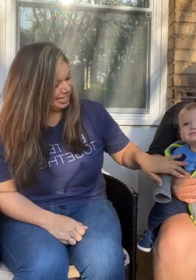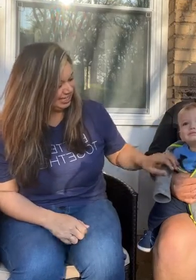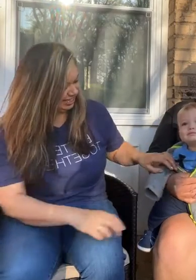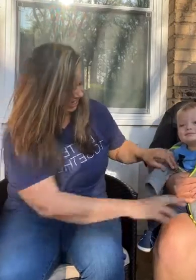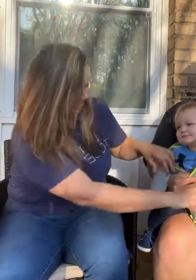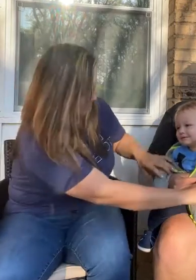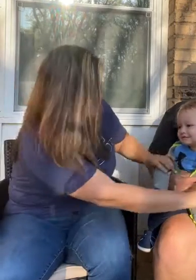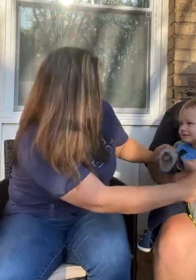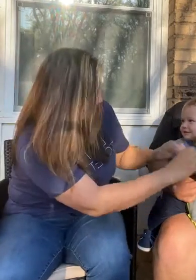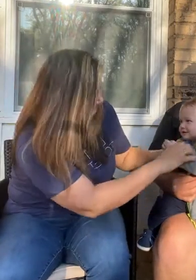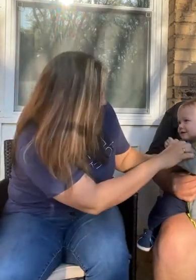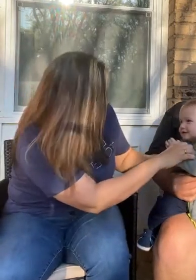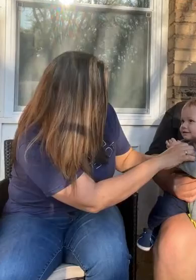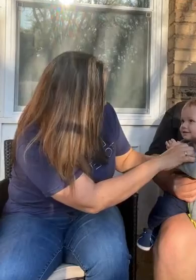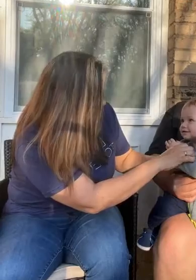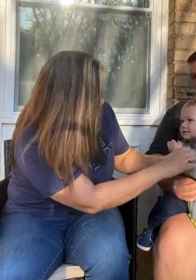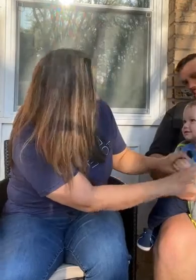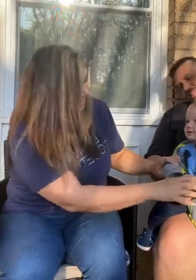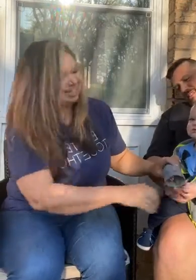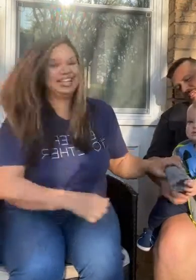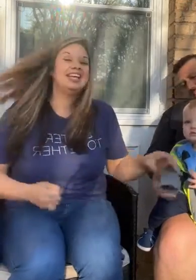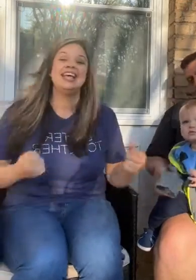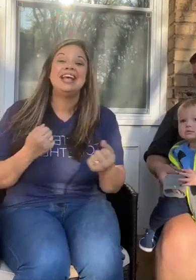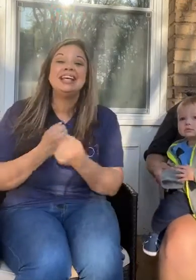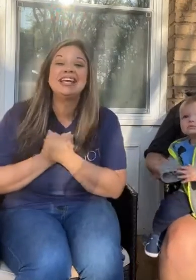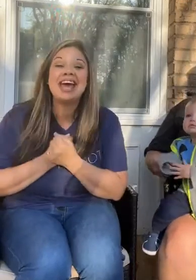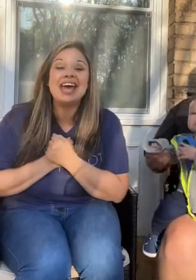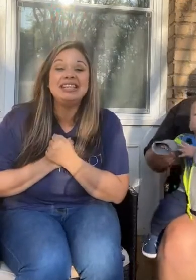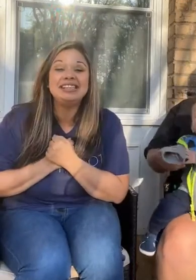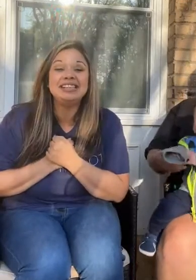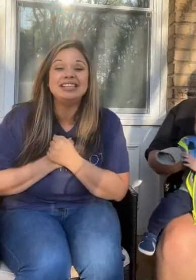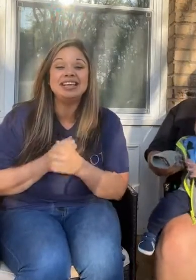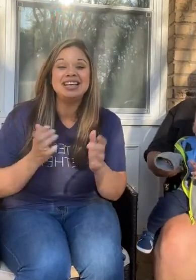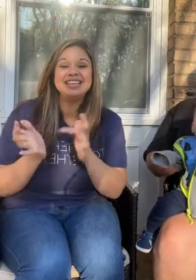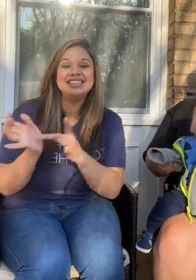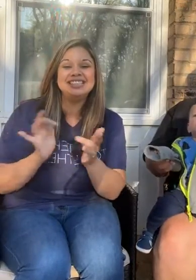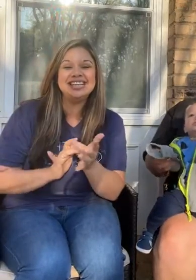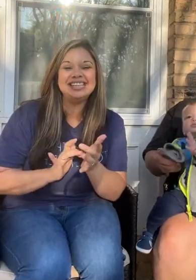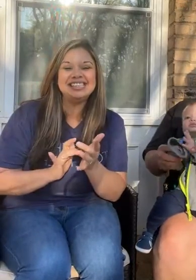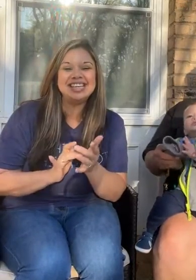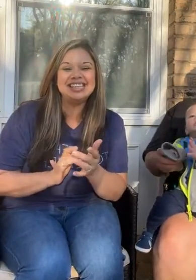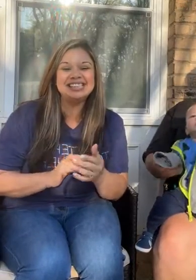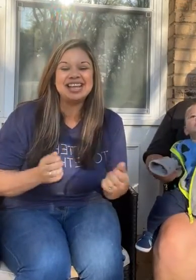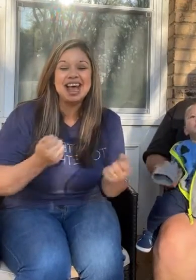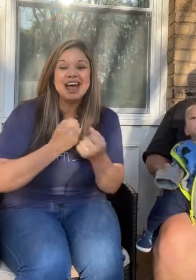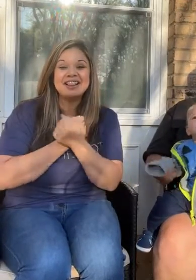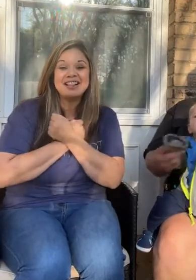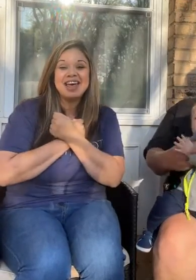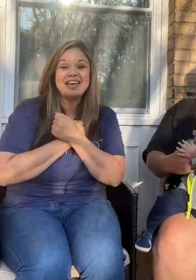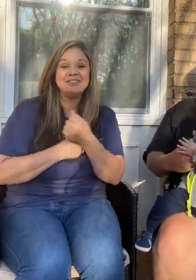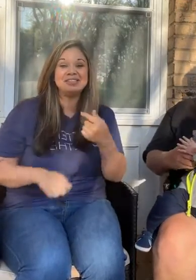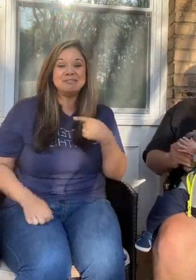Jesus loves me. Yes, Jesus loves me.